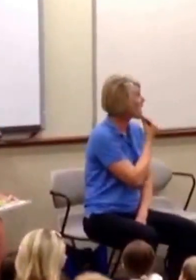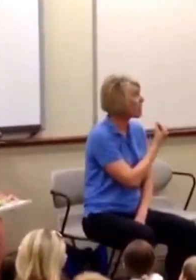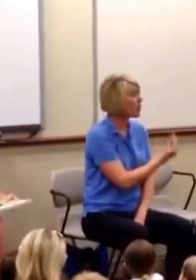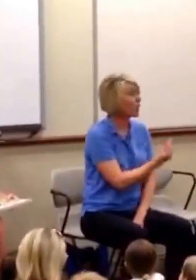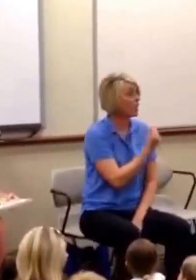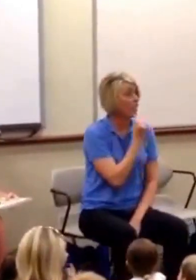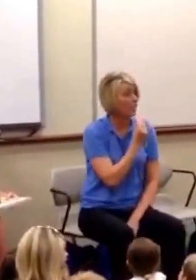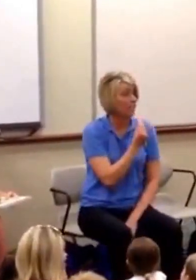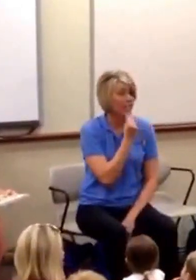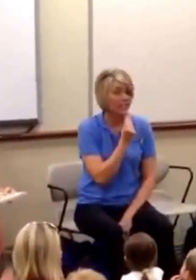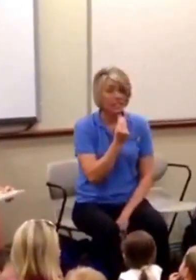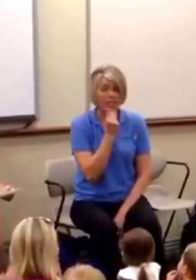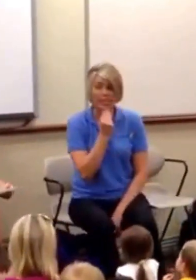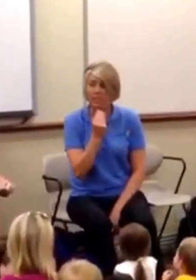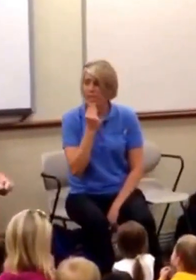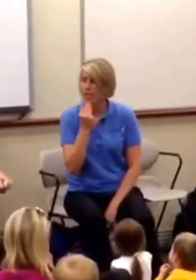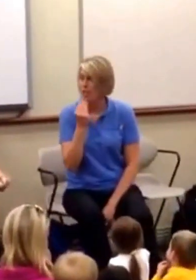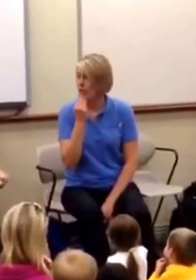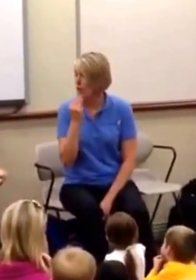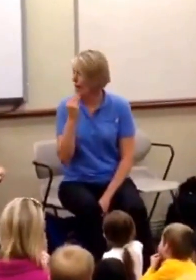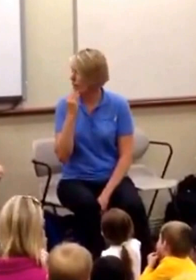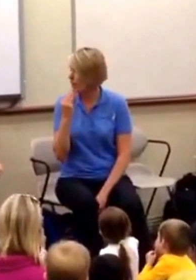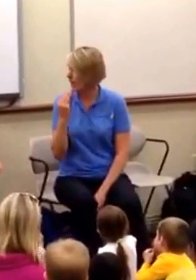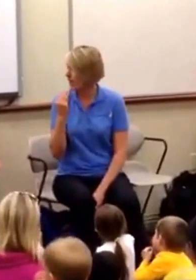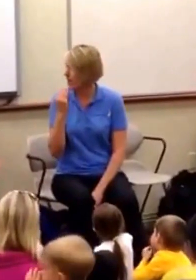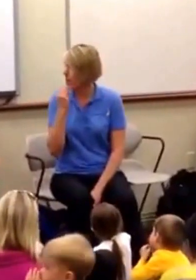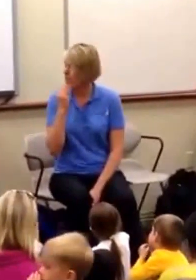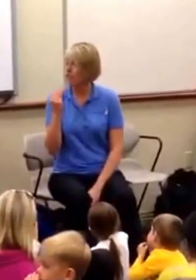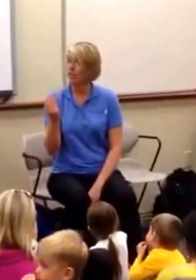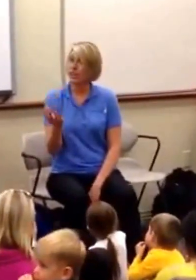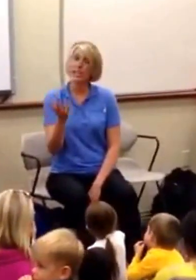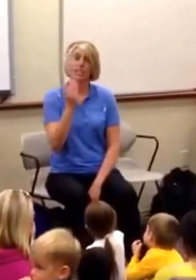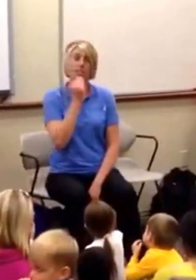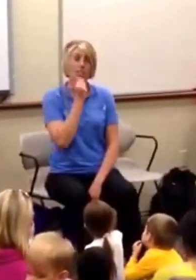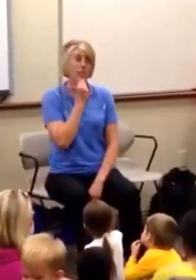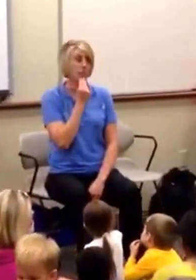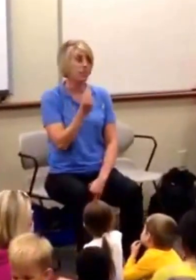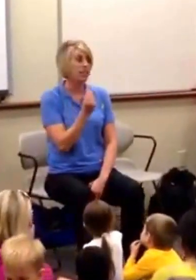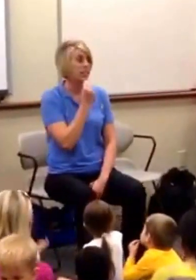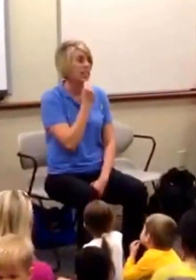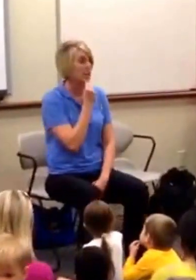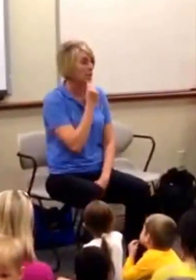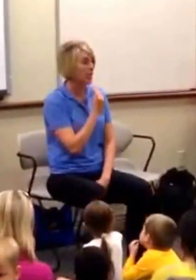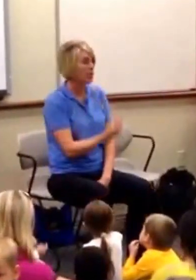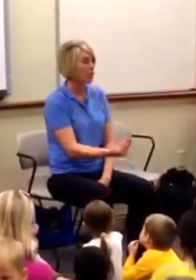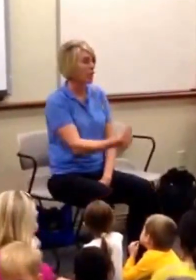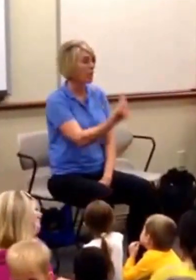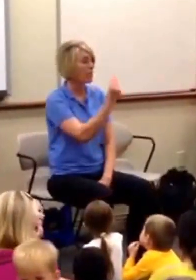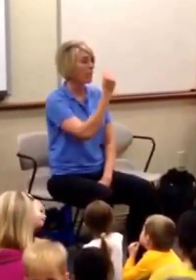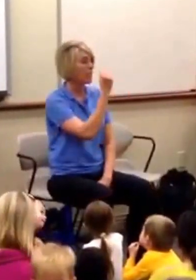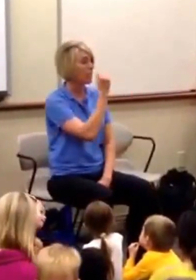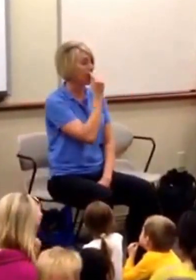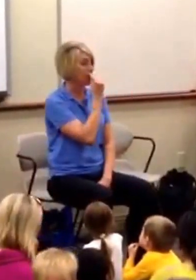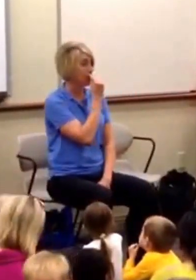sign for EAT, and if you haven't been to any of our classes and have looked this sign up online, we may have seen it here,